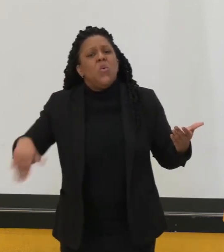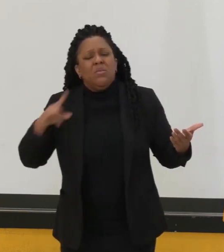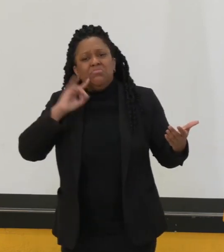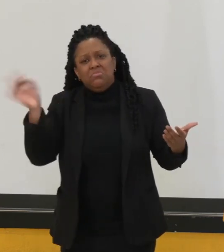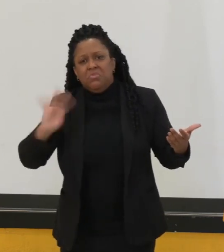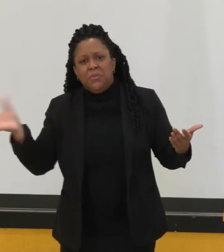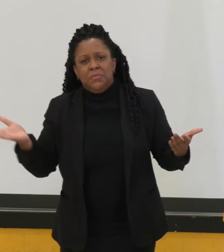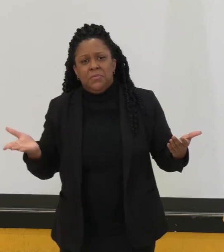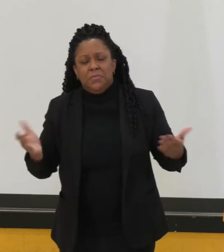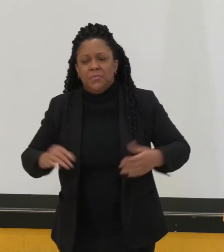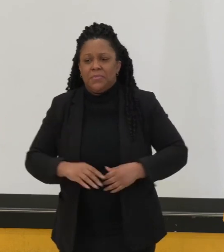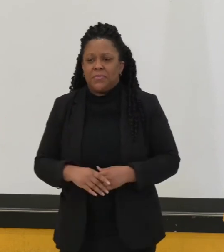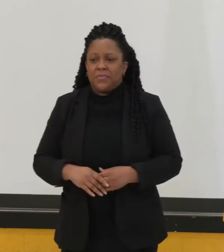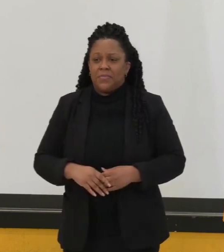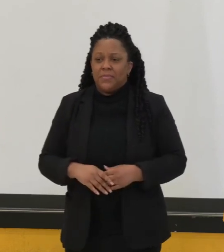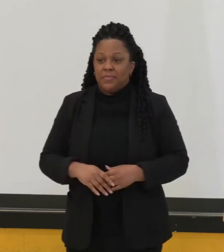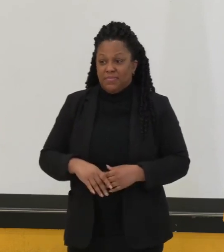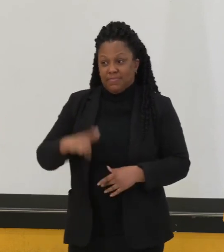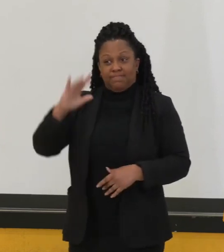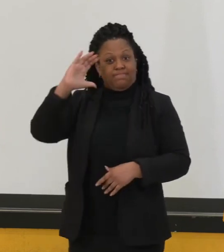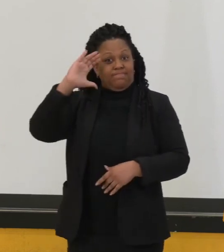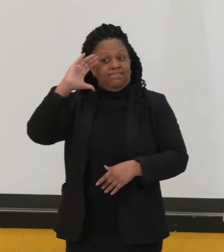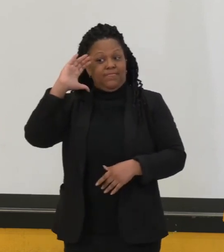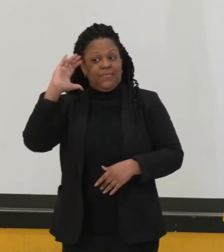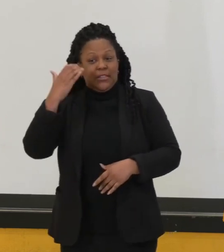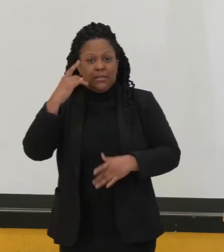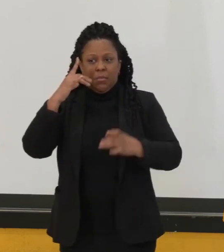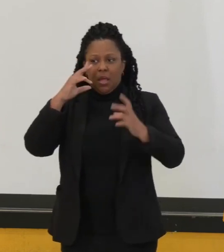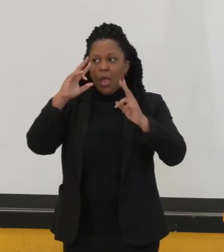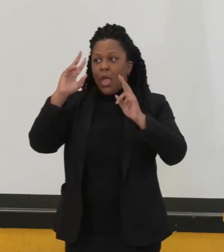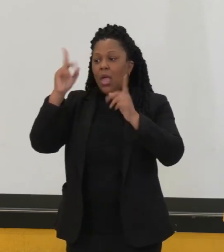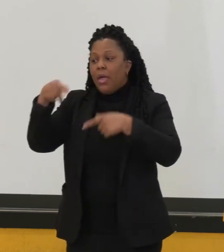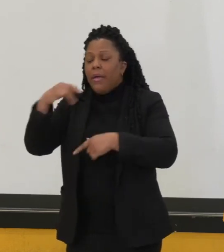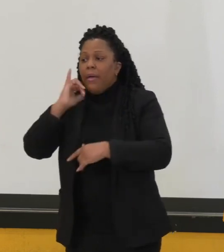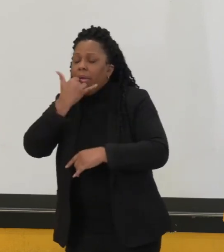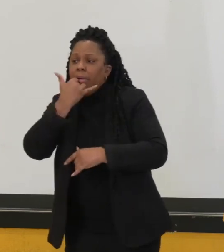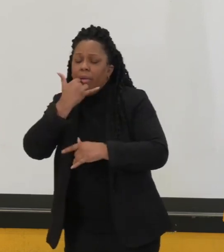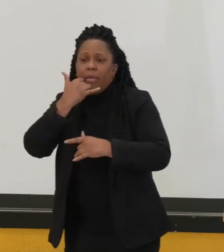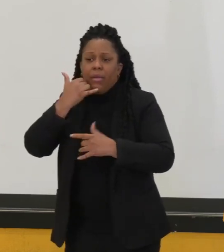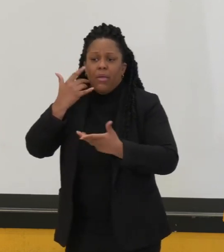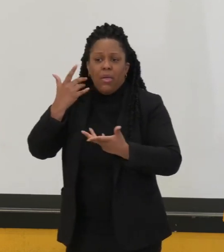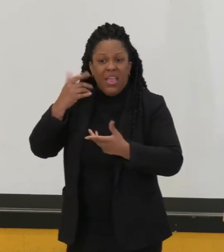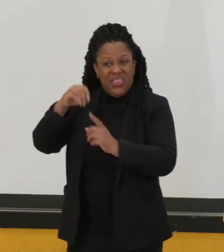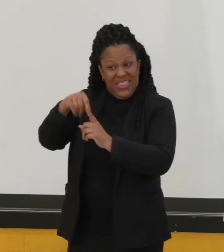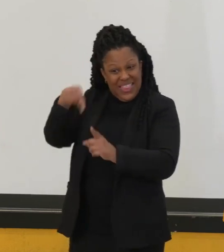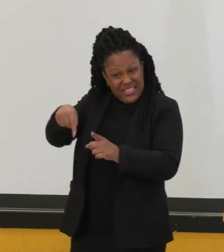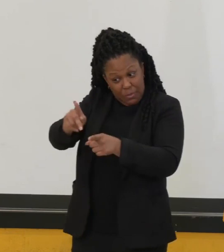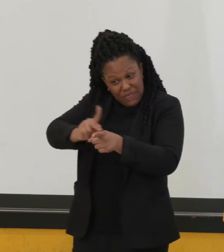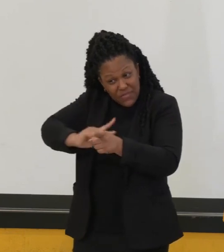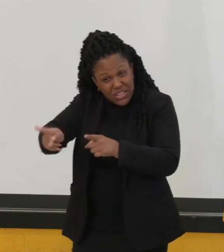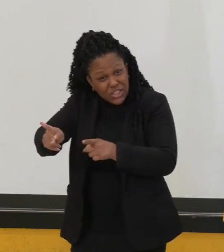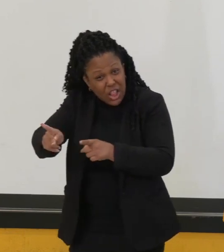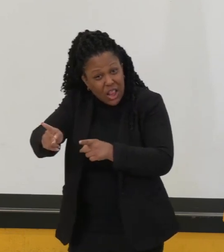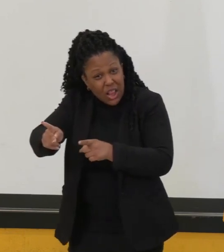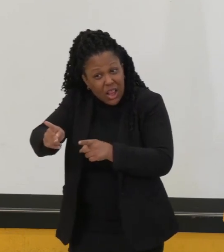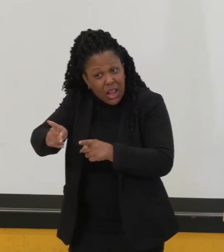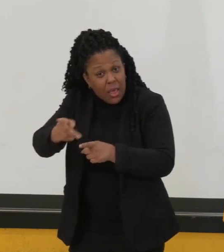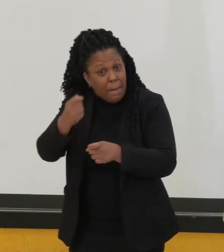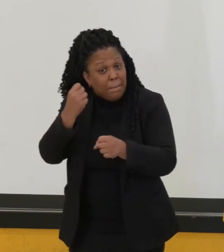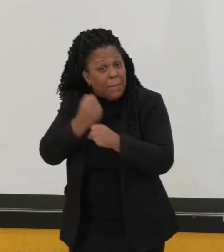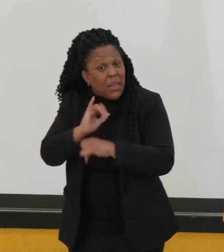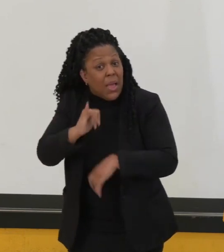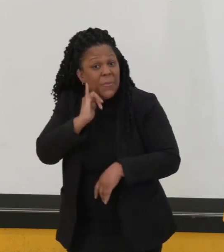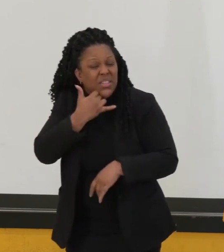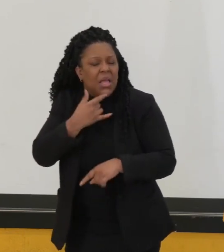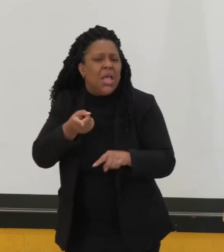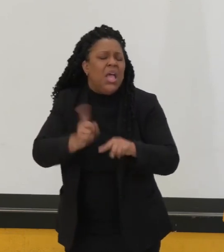a careless and tragic mistake in a profession where you just can't make careless and tragic